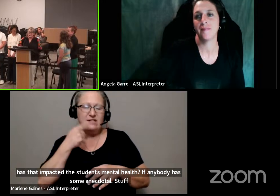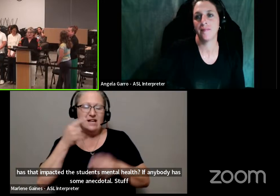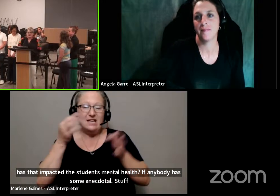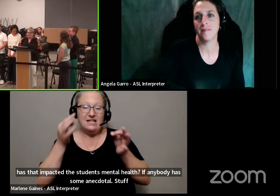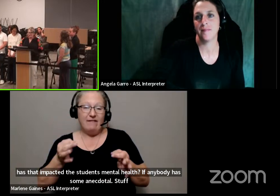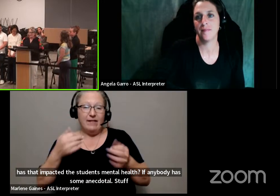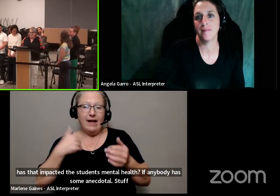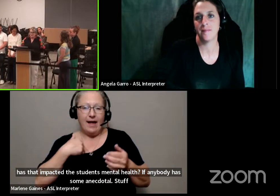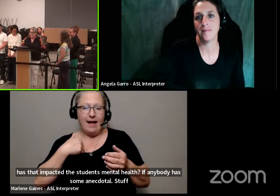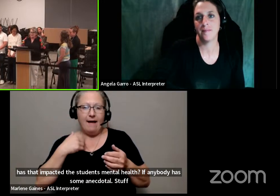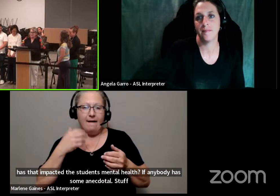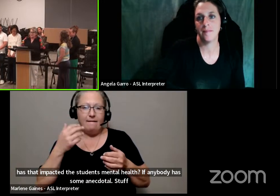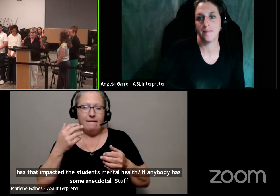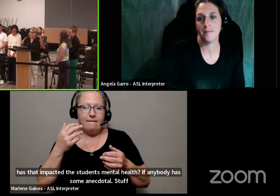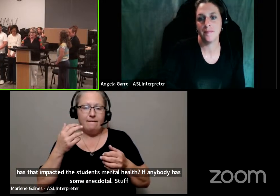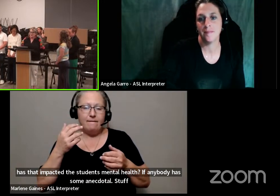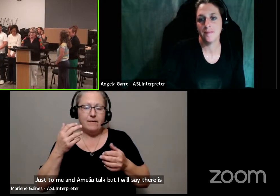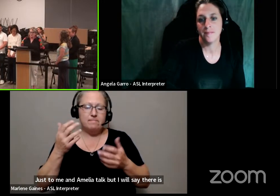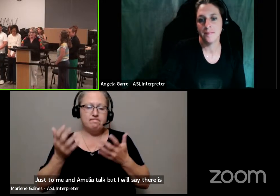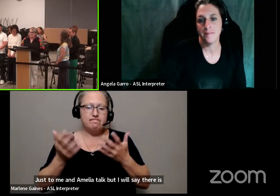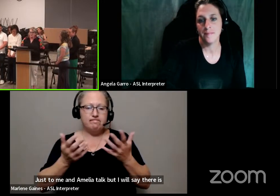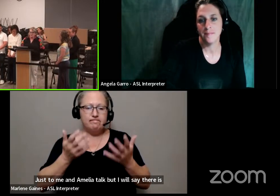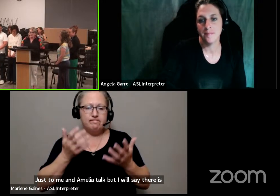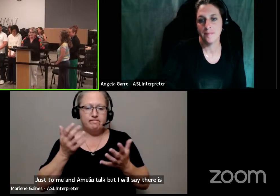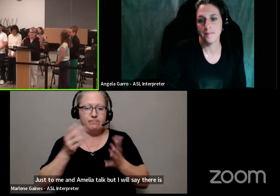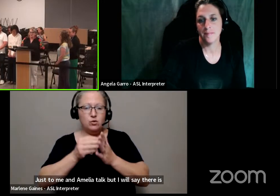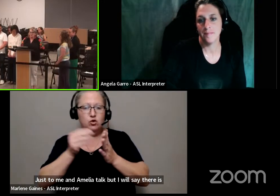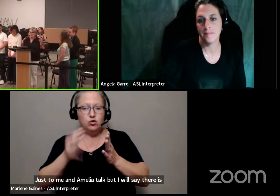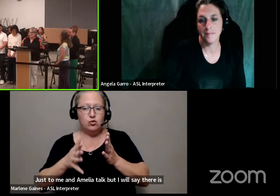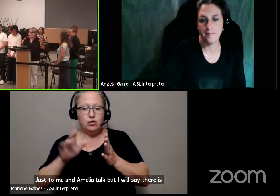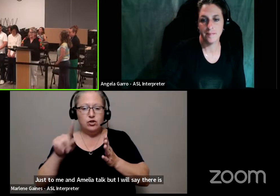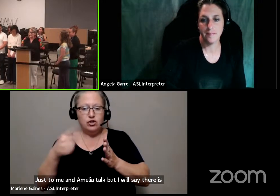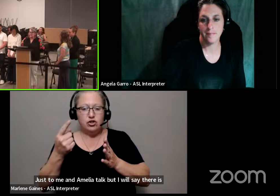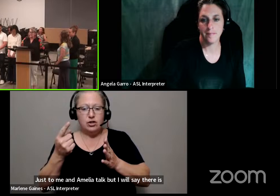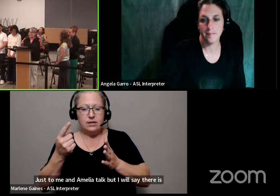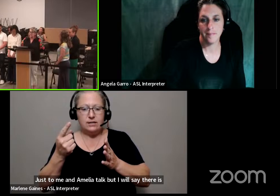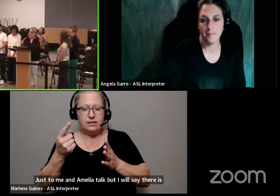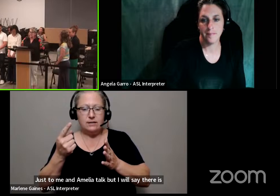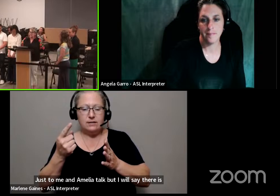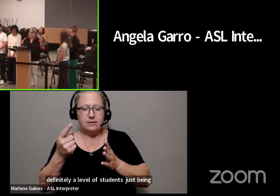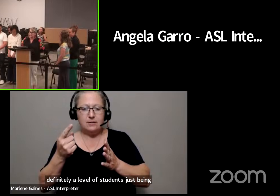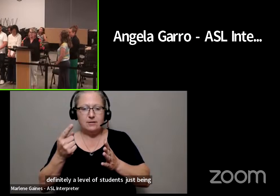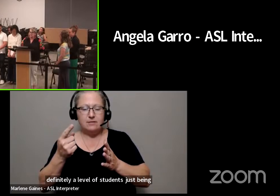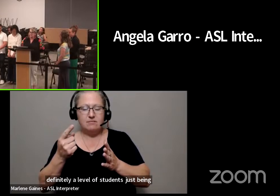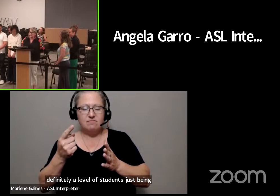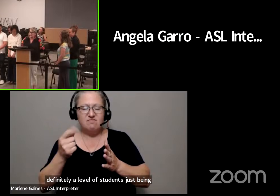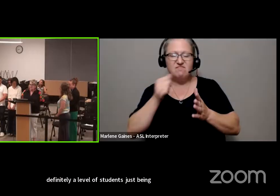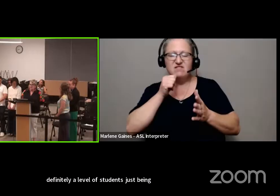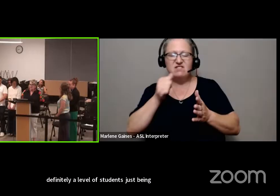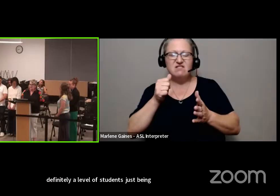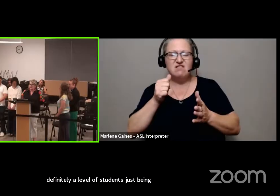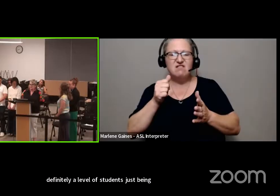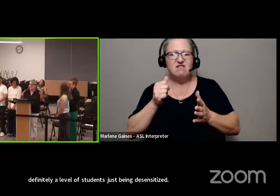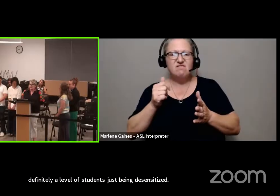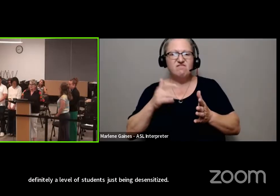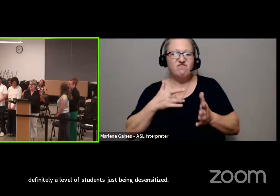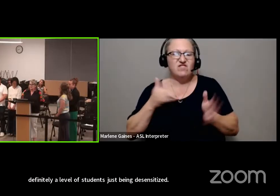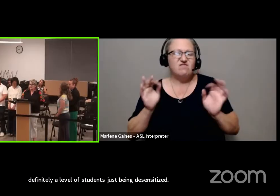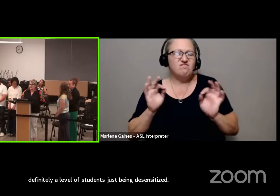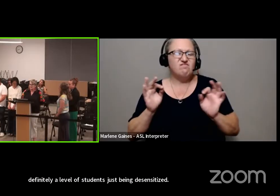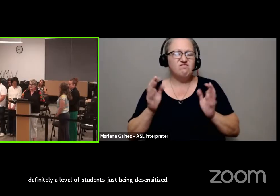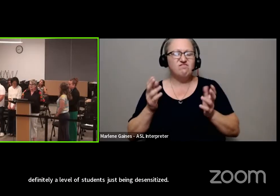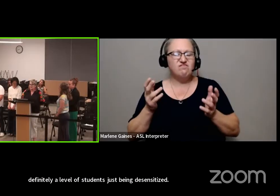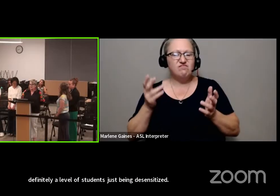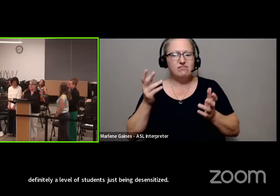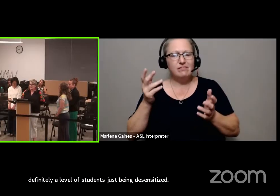a level of students just being desensitized. And that's really